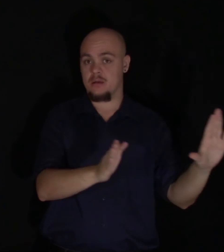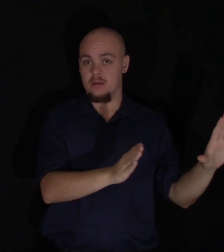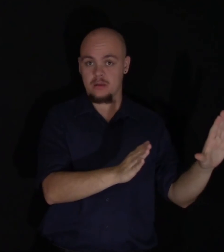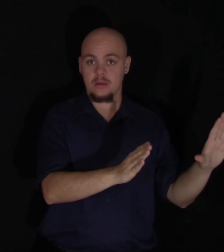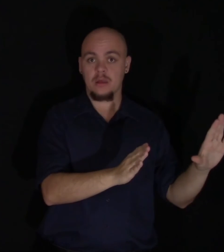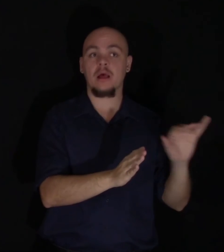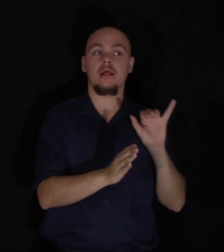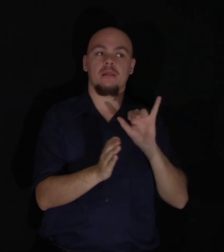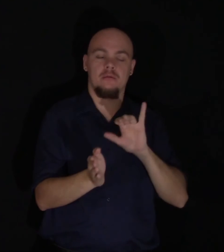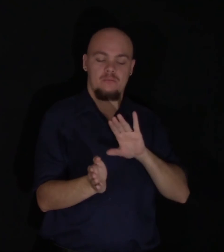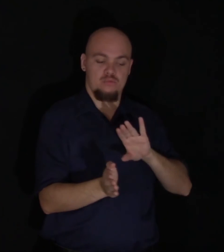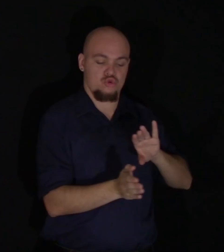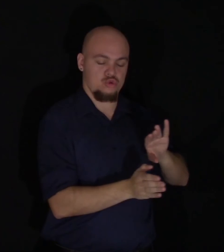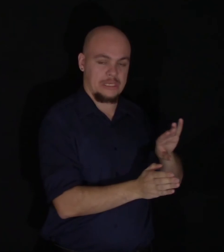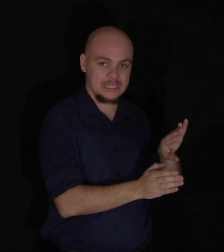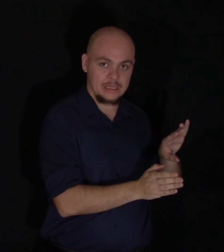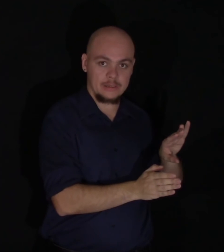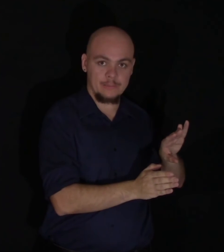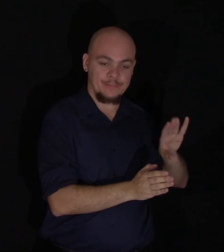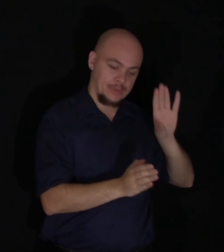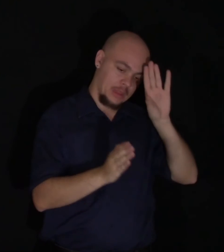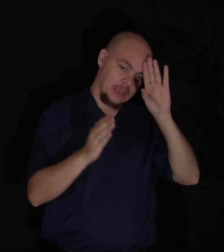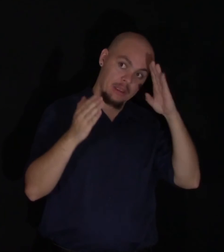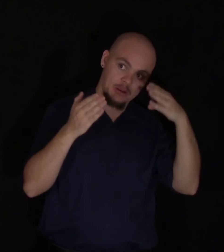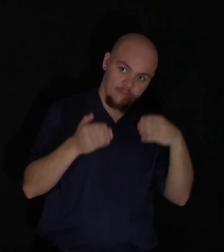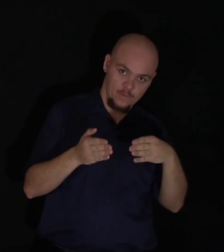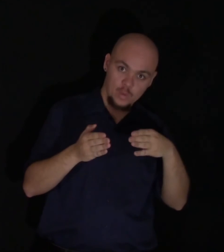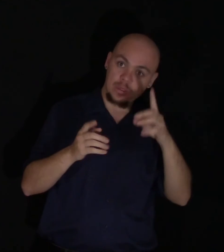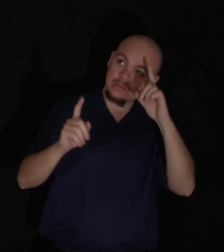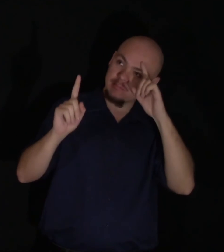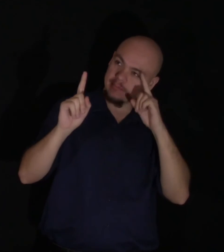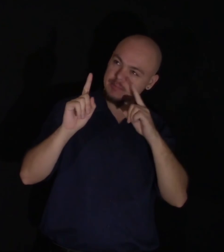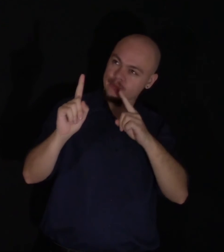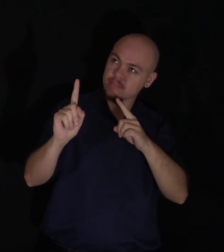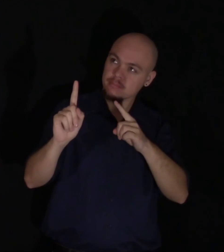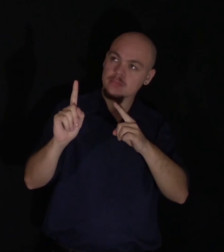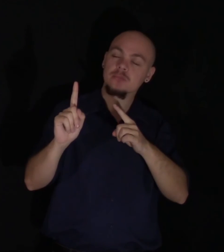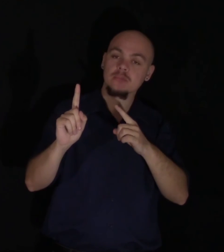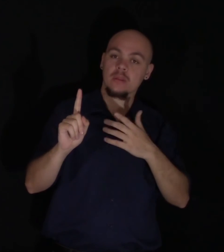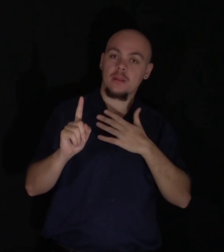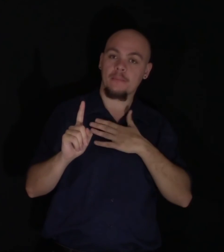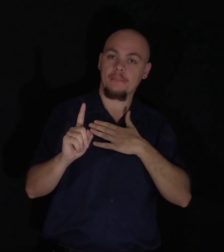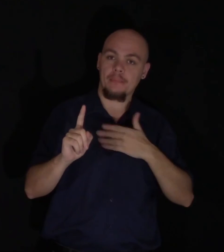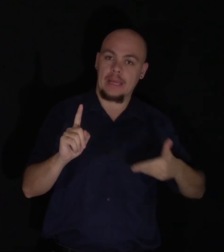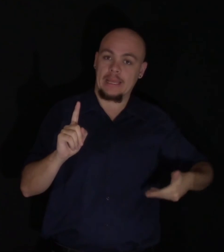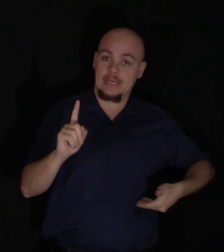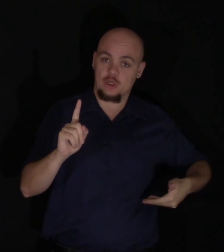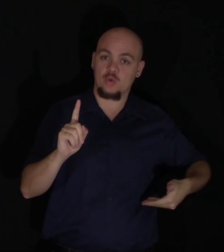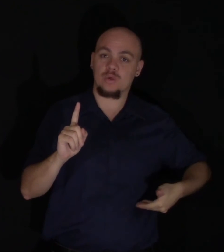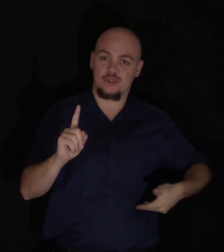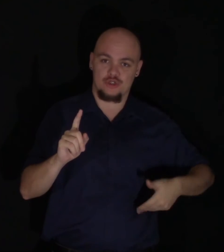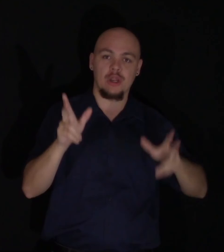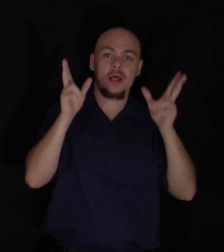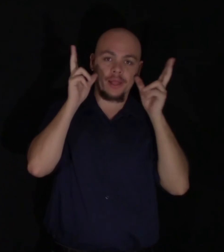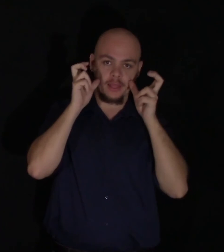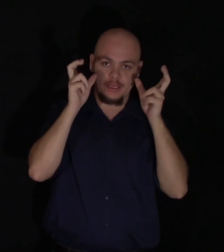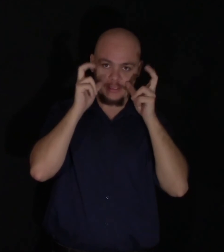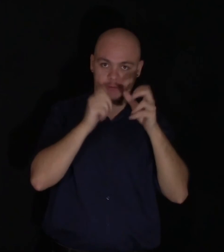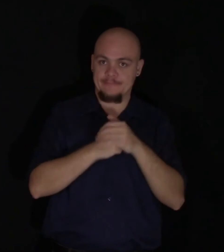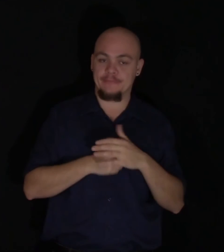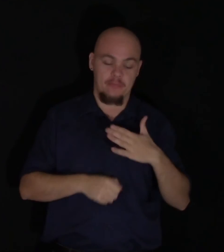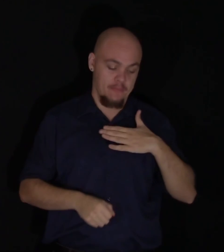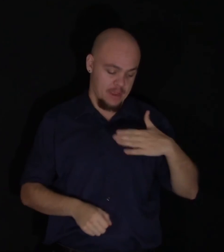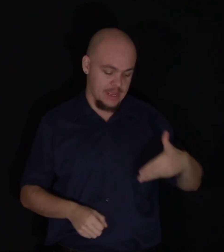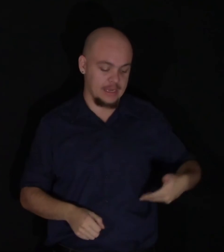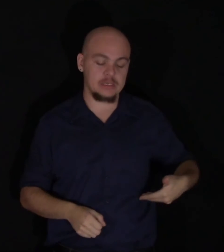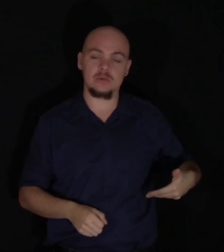that to the side and stay focused and listen to my intuition, because my intuition always tells